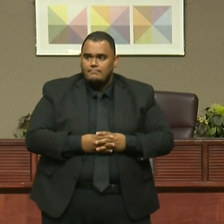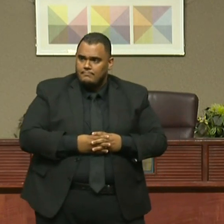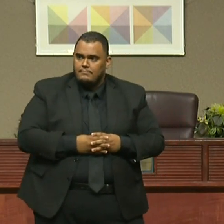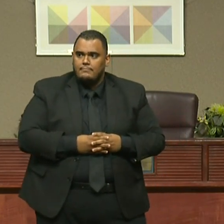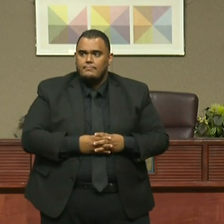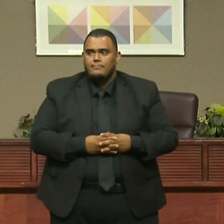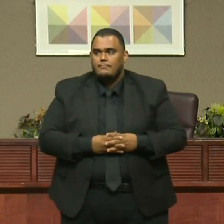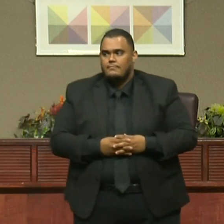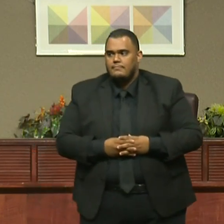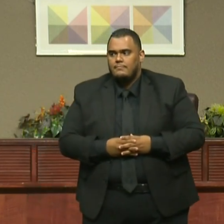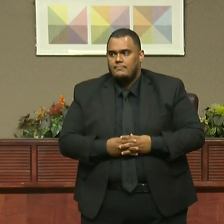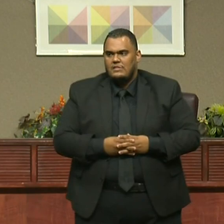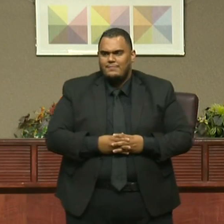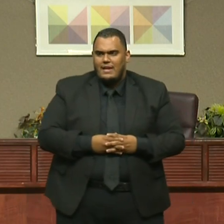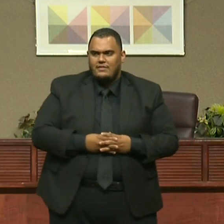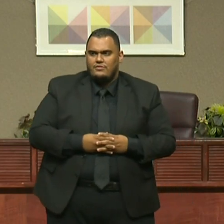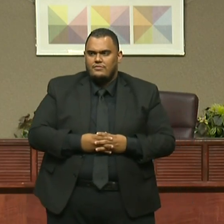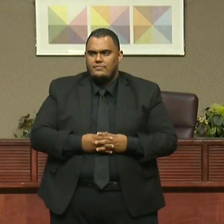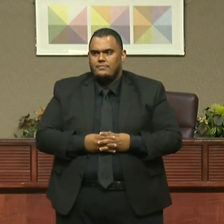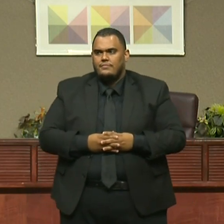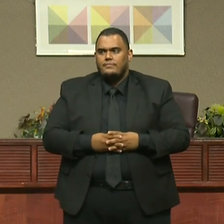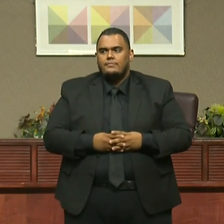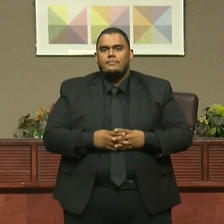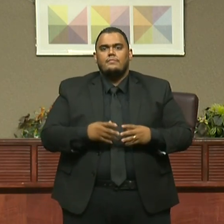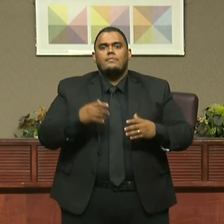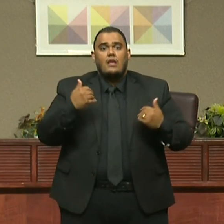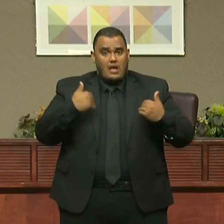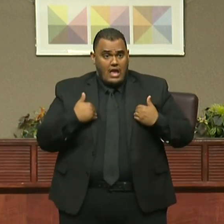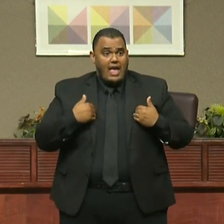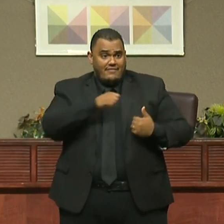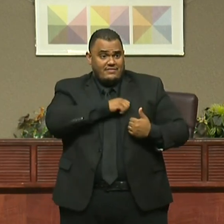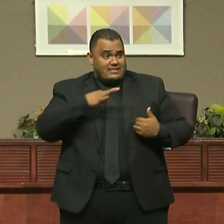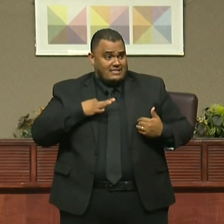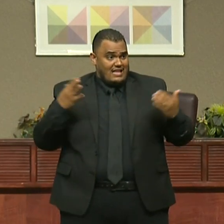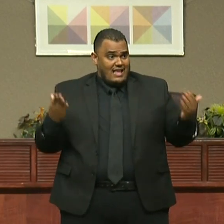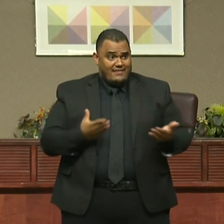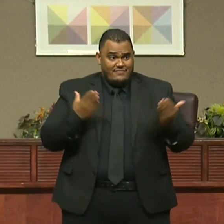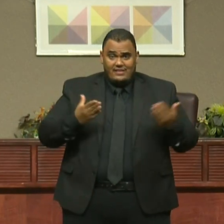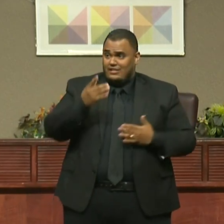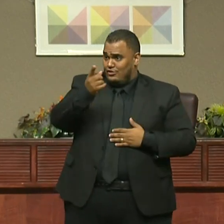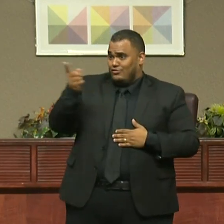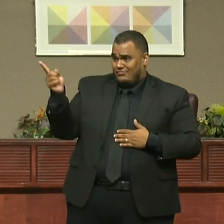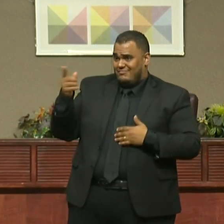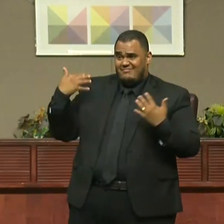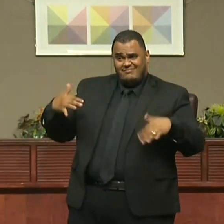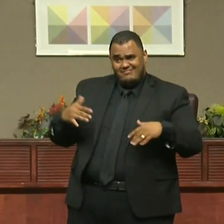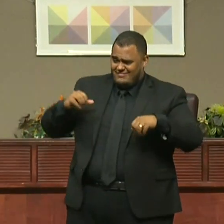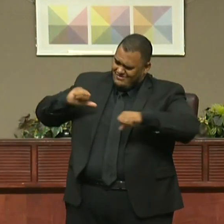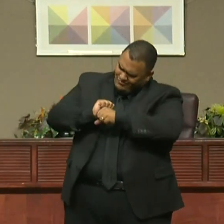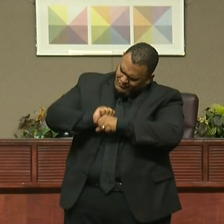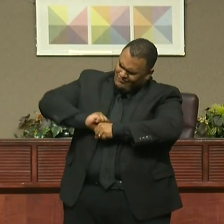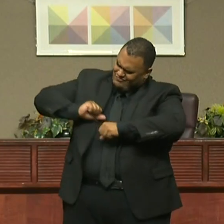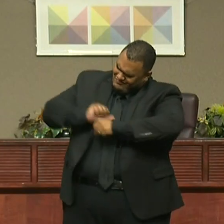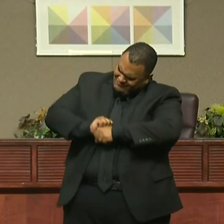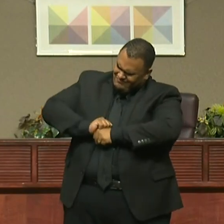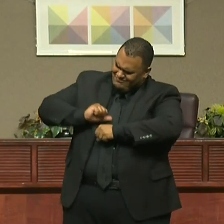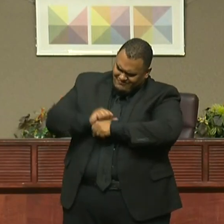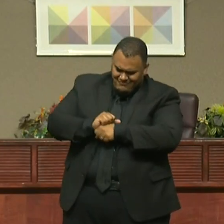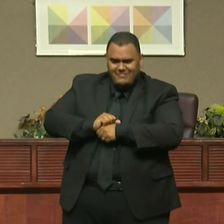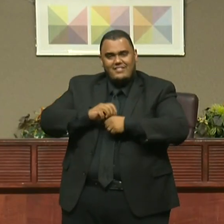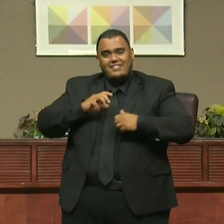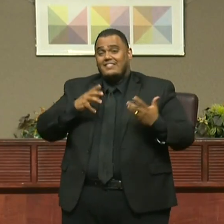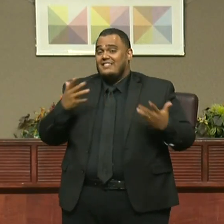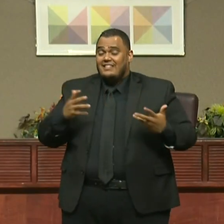All right, so I have staff here from just working behind the scenes. They wrestle with this in the trenches. So if you